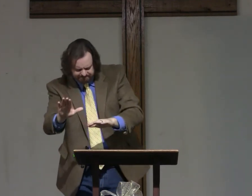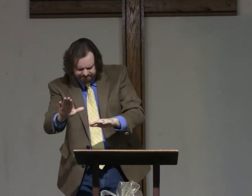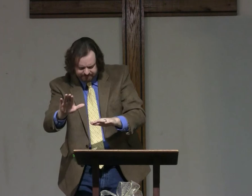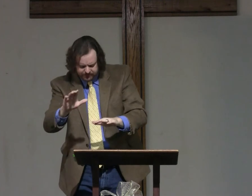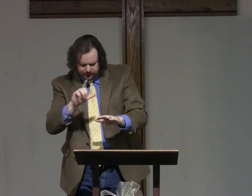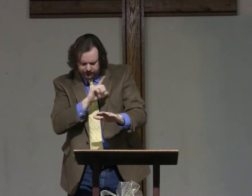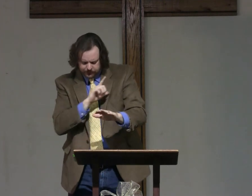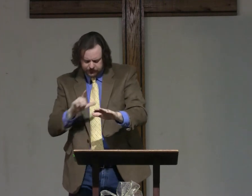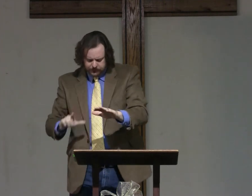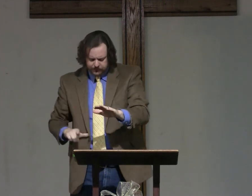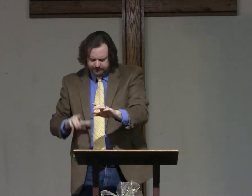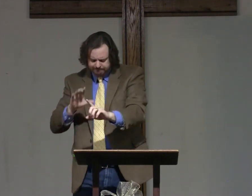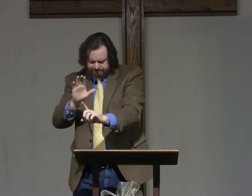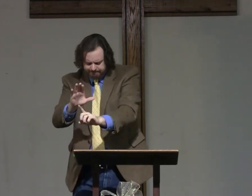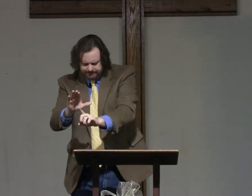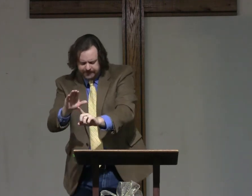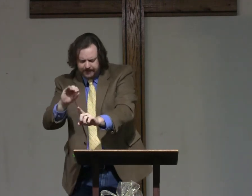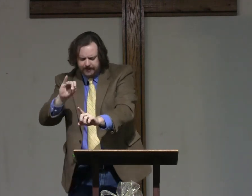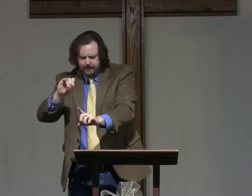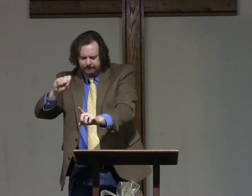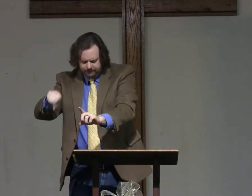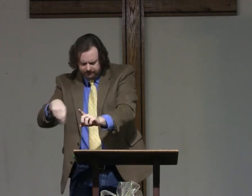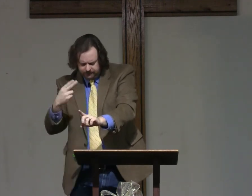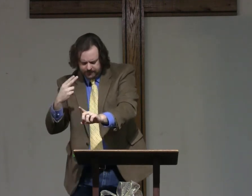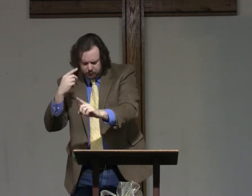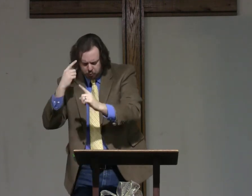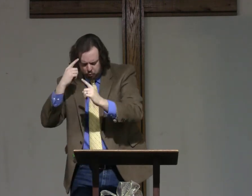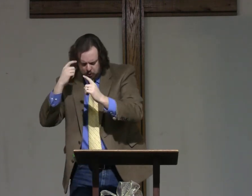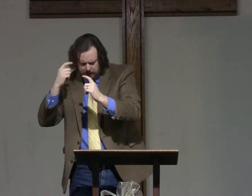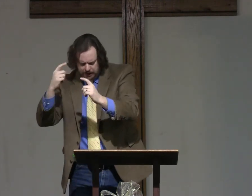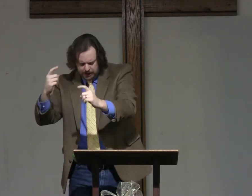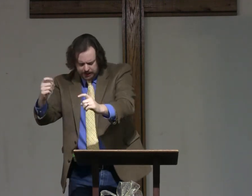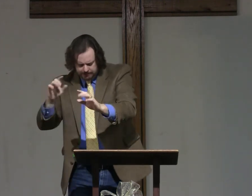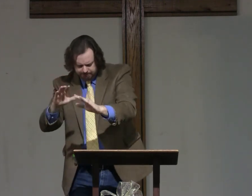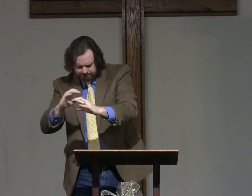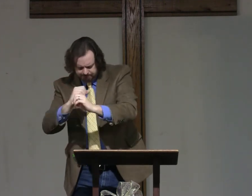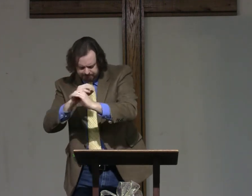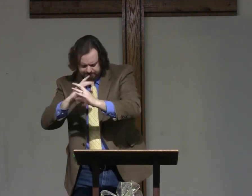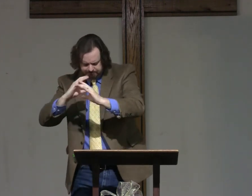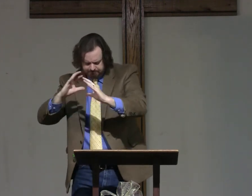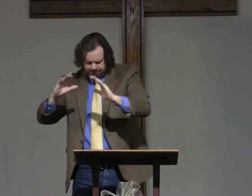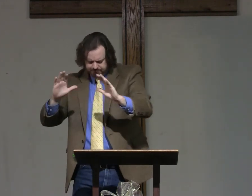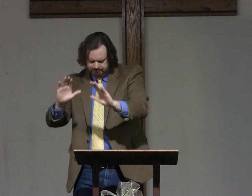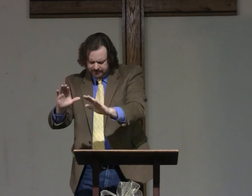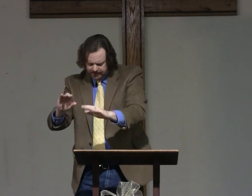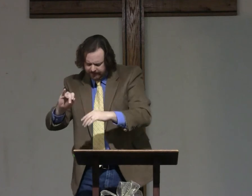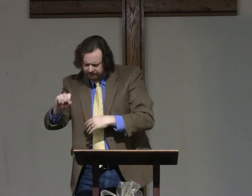As he considered this, an angel of the Lord appeared to him in the dream and said, Joseph,